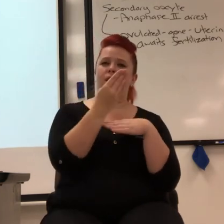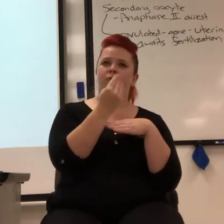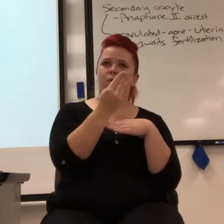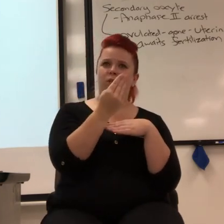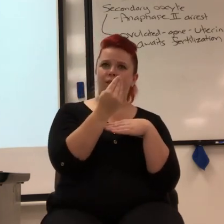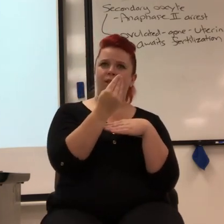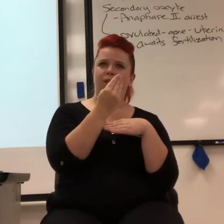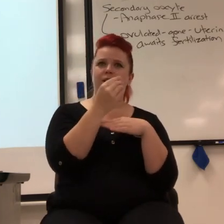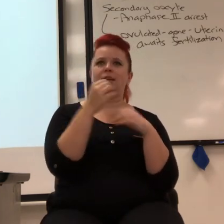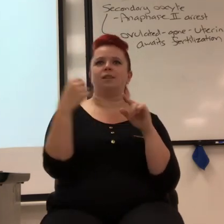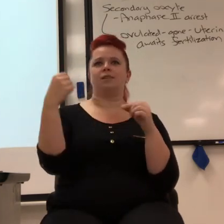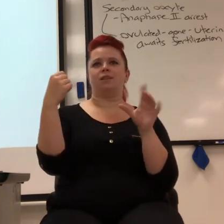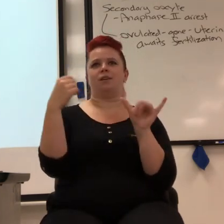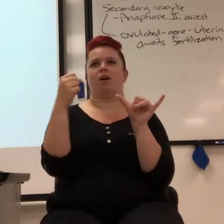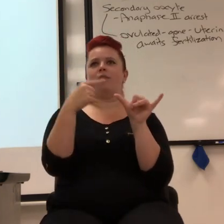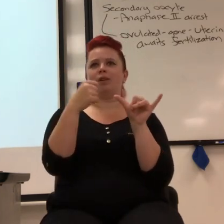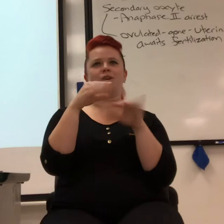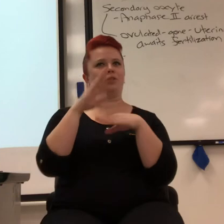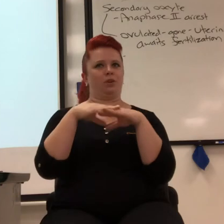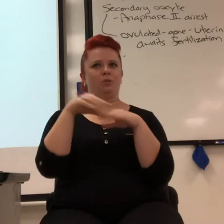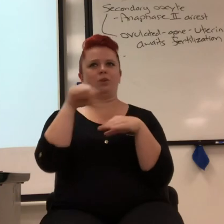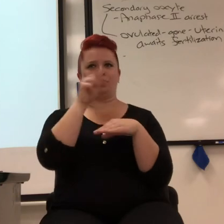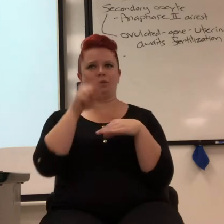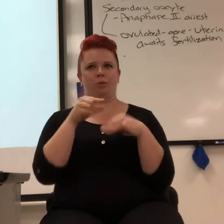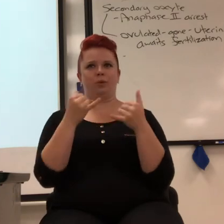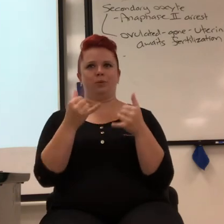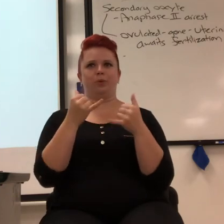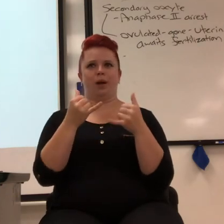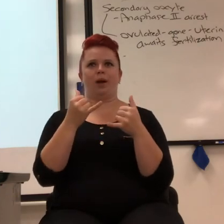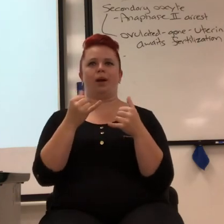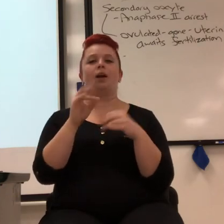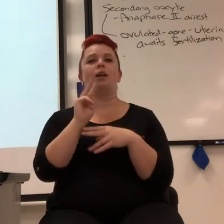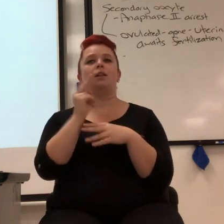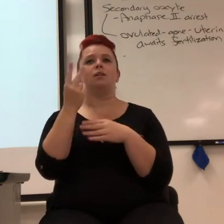that was on today's quiz. Then the second 2 weeks,